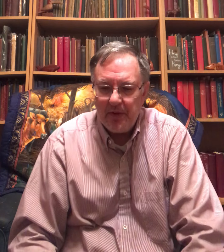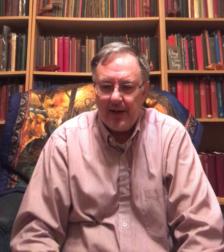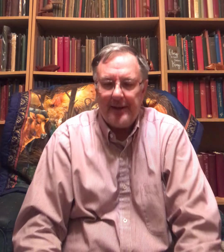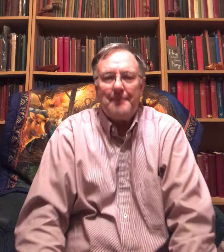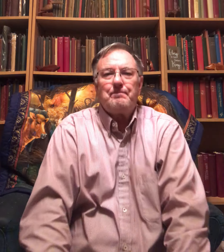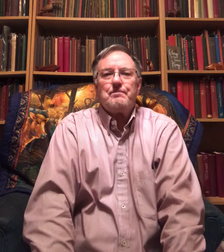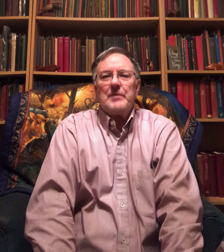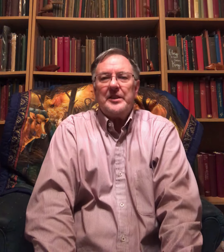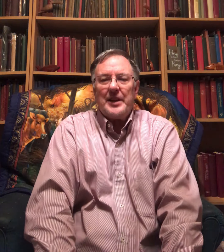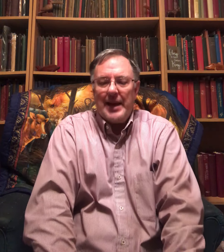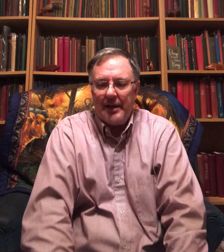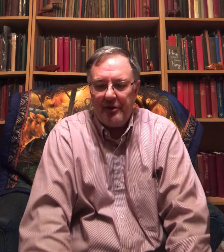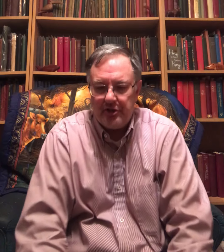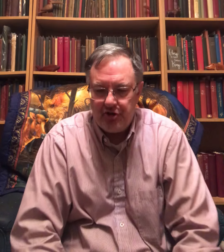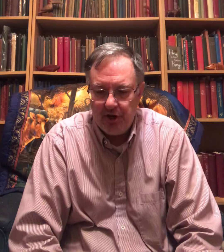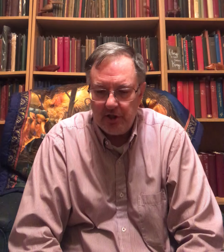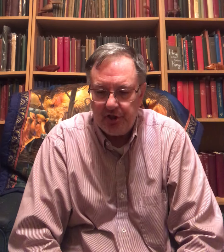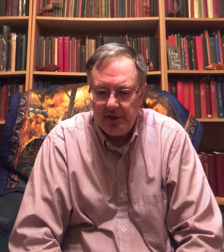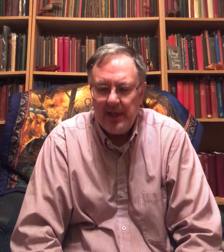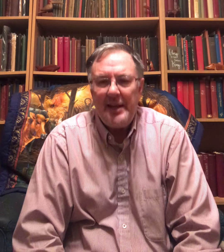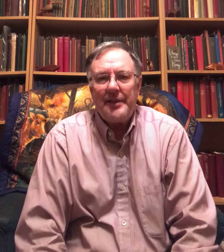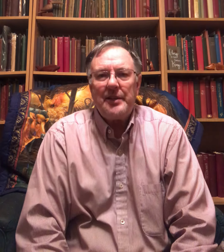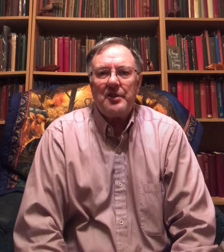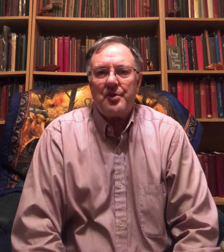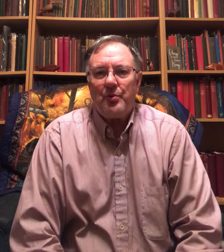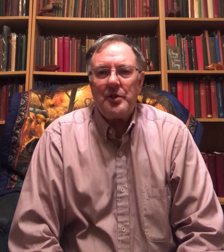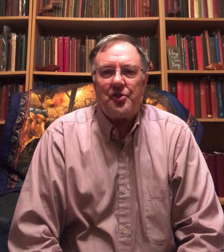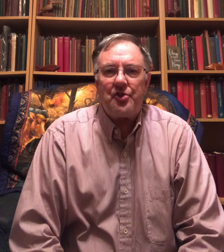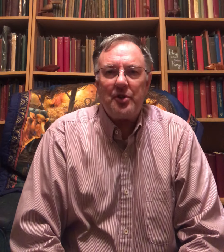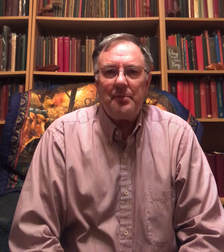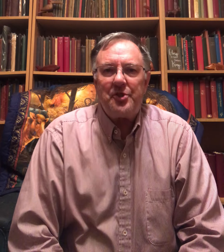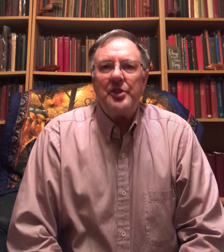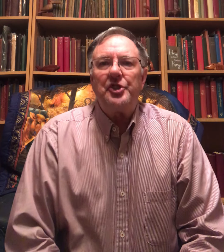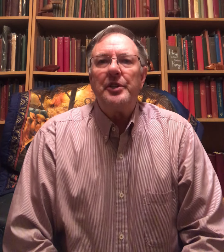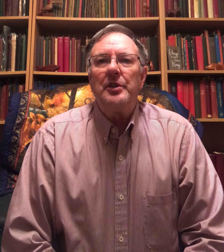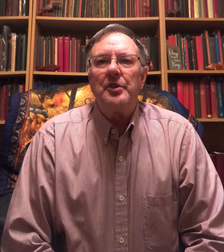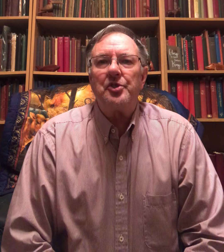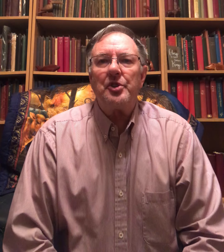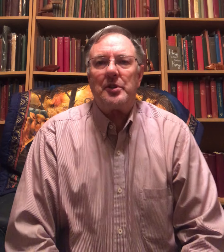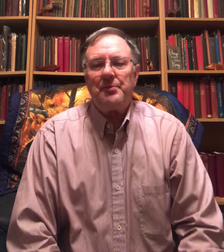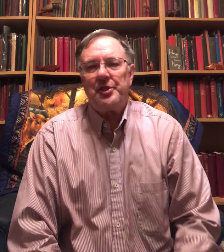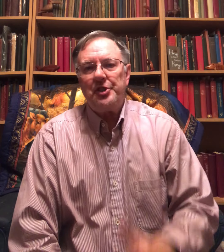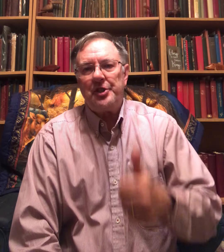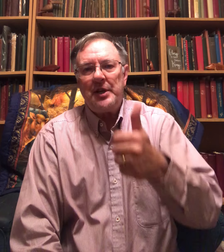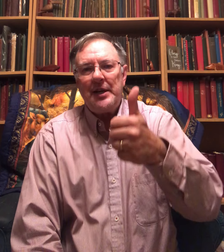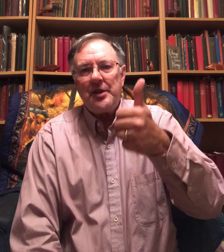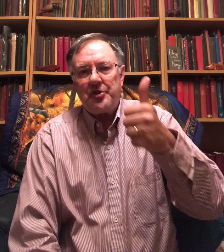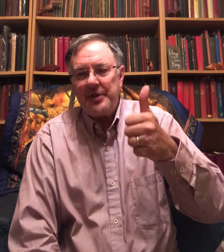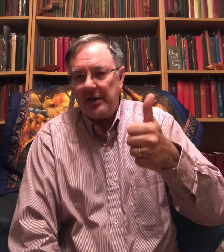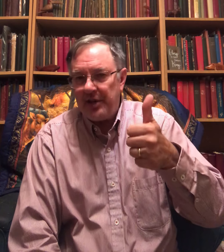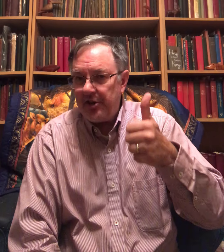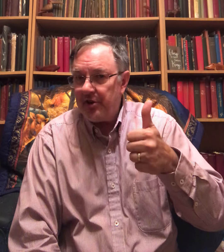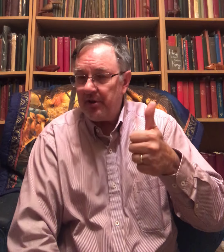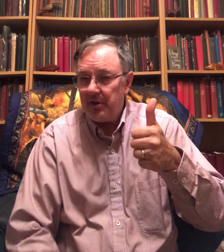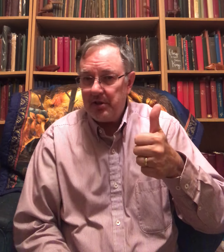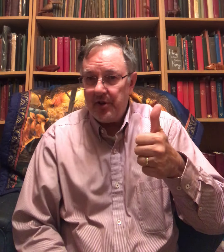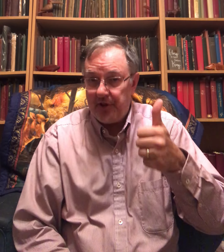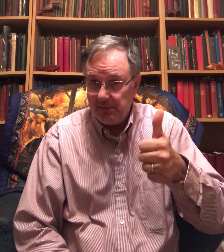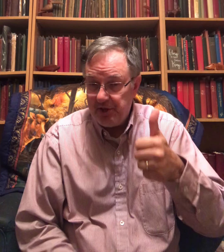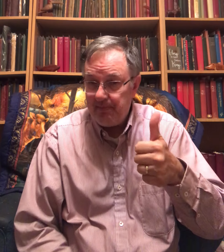christening in the Catholic Church. And then there's the word circumcision, circumcision. Now take your thumbs up